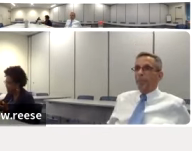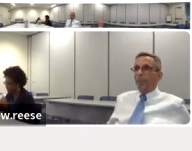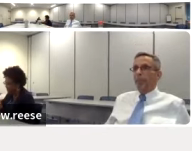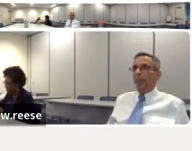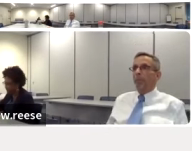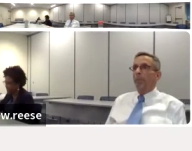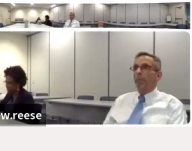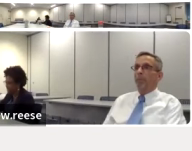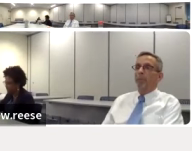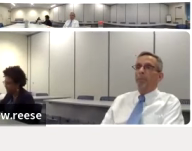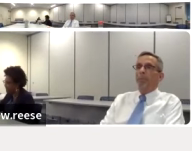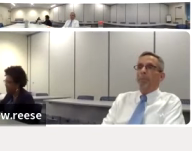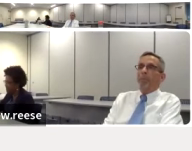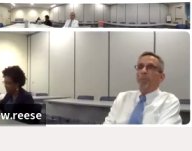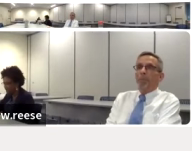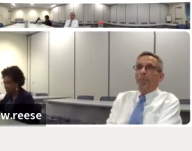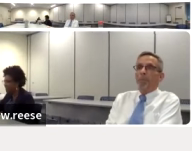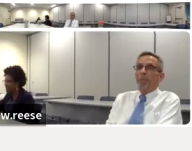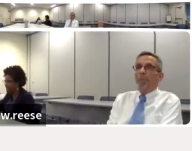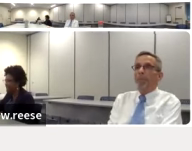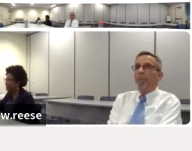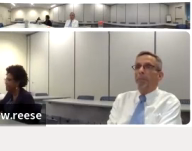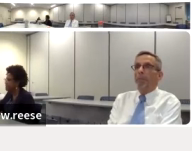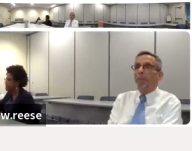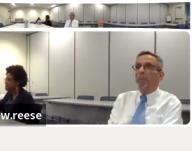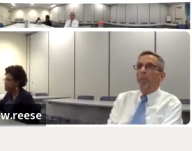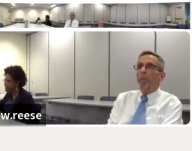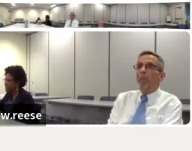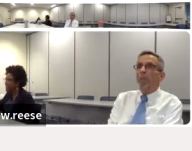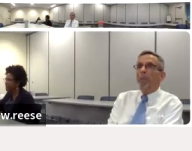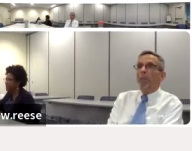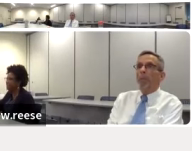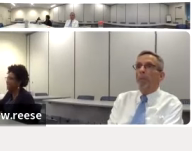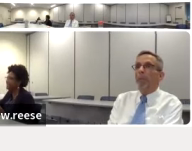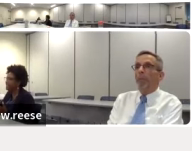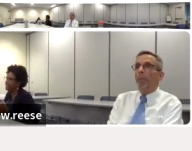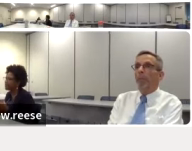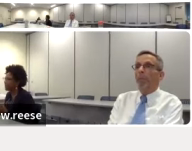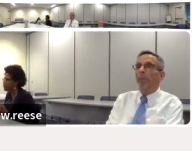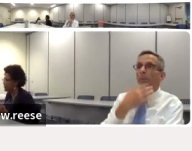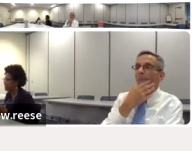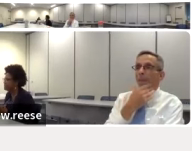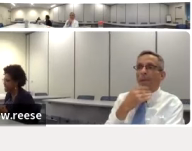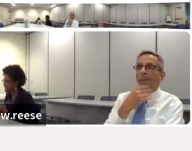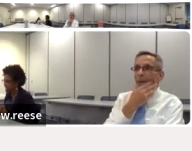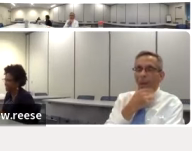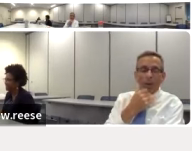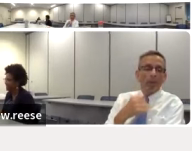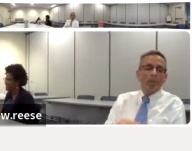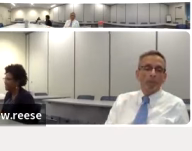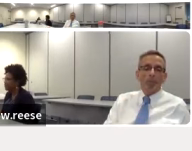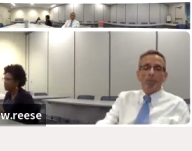from RSA participates in that meeting. The VRS attends monthly RSA DDA collaborative